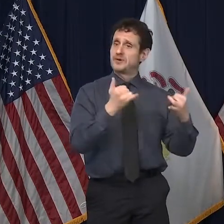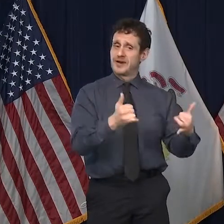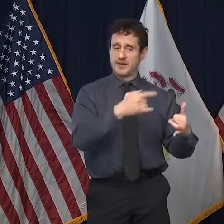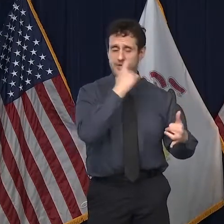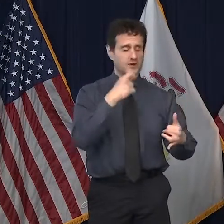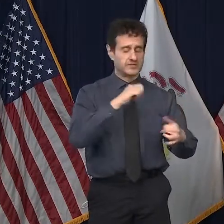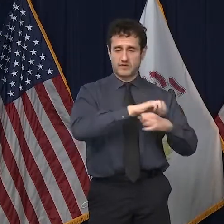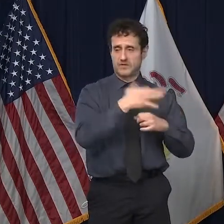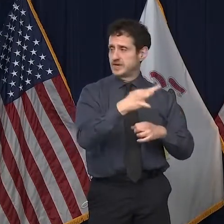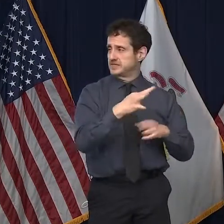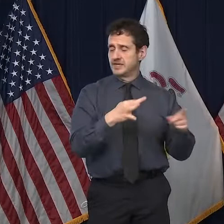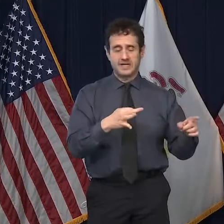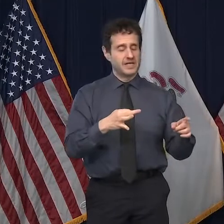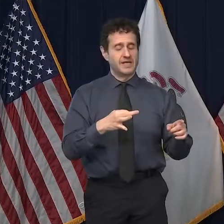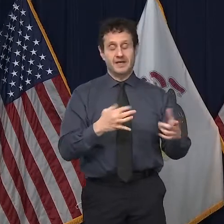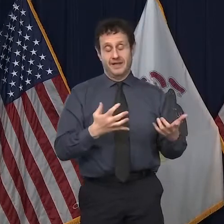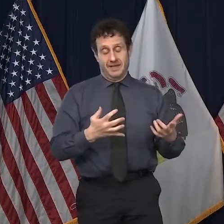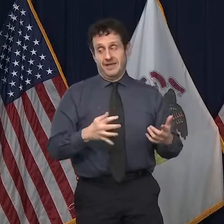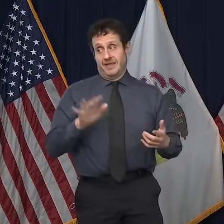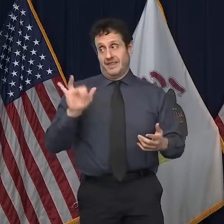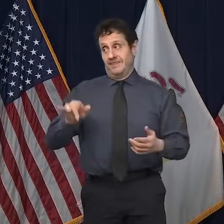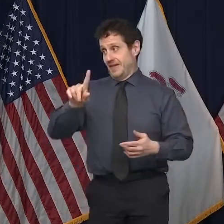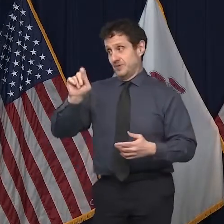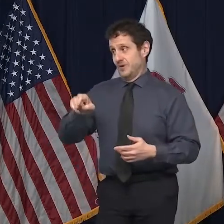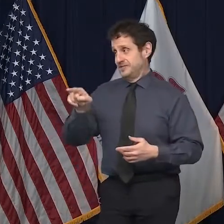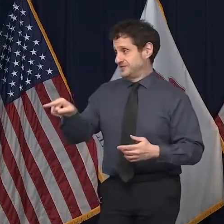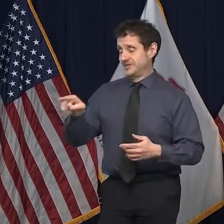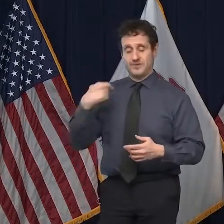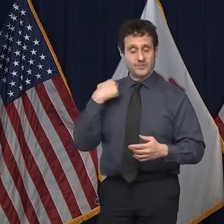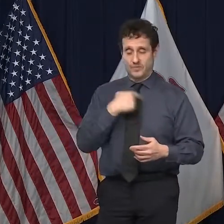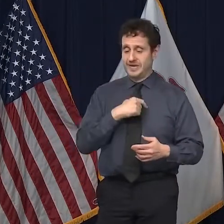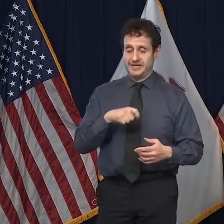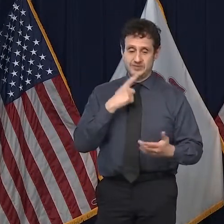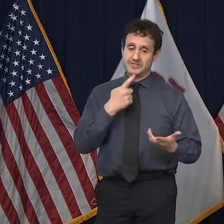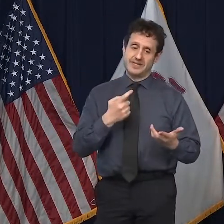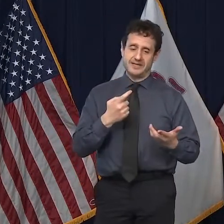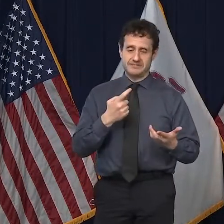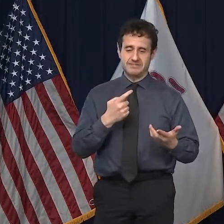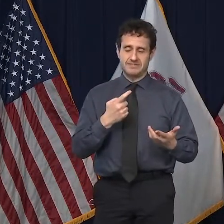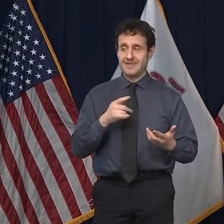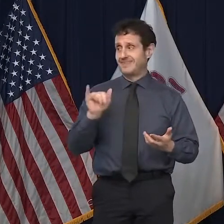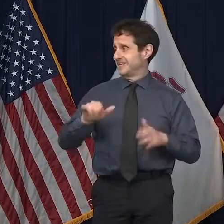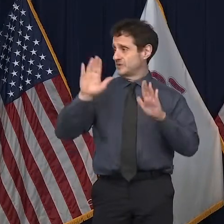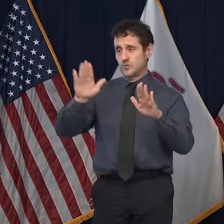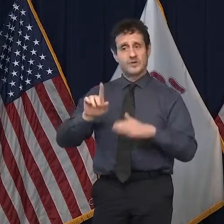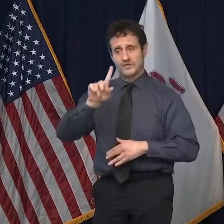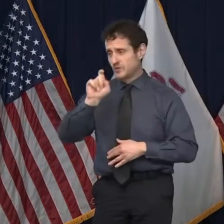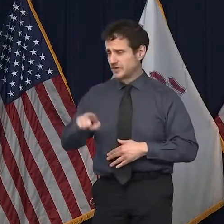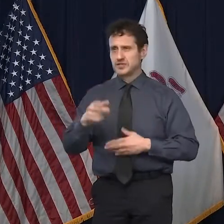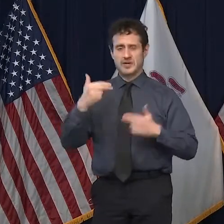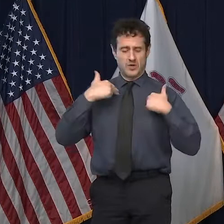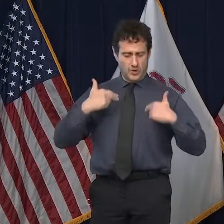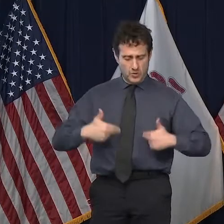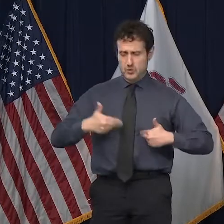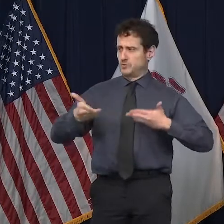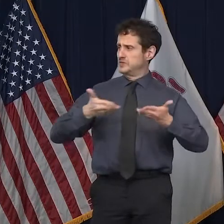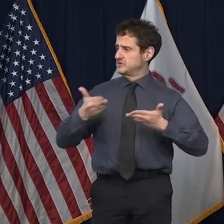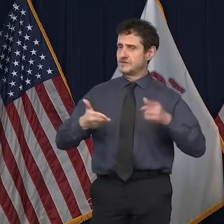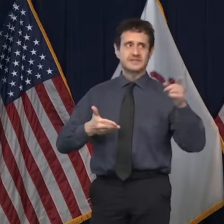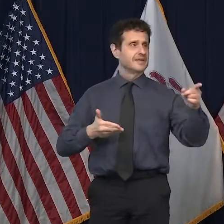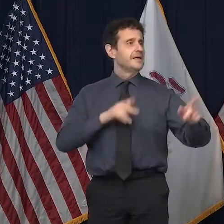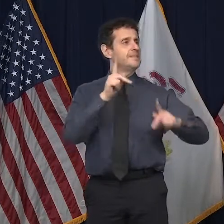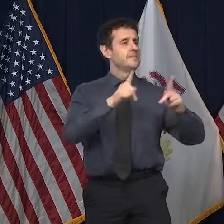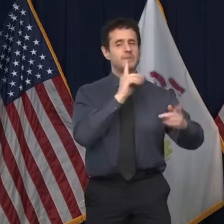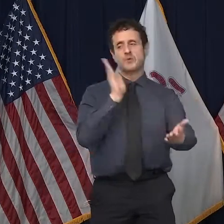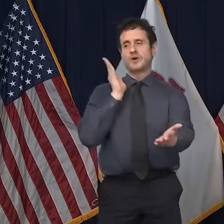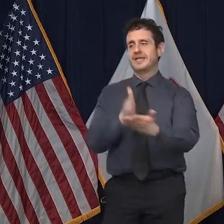should just put a pin in everything that was in that question because, frankly, that is an excellent question that the opponents of the fair